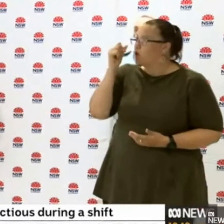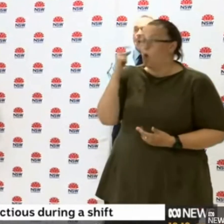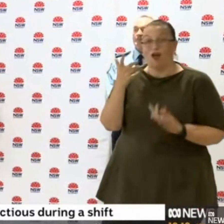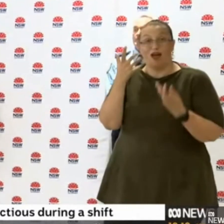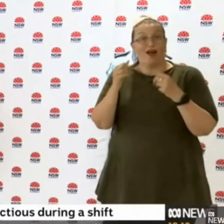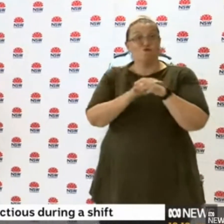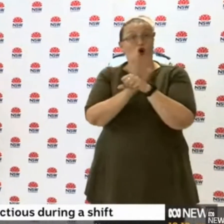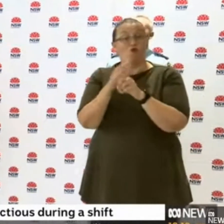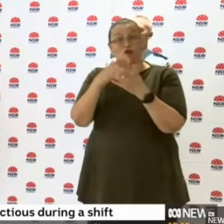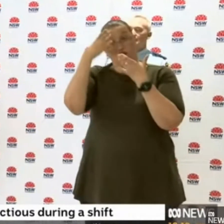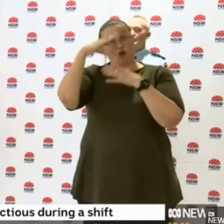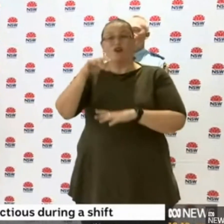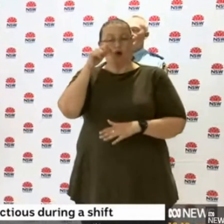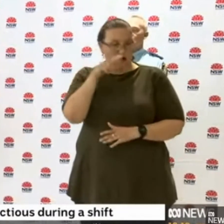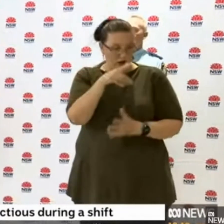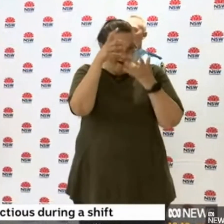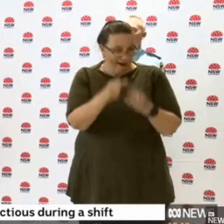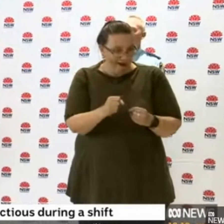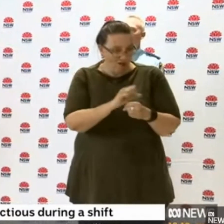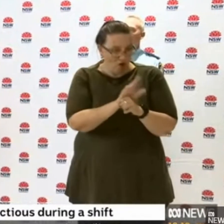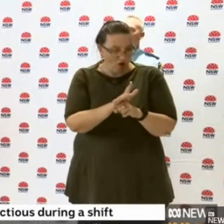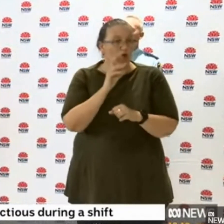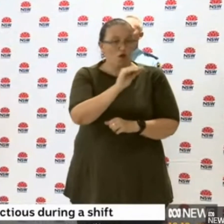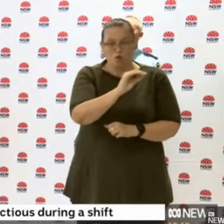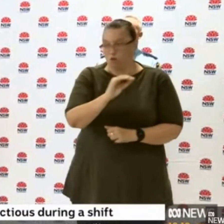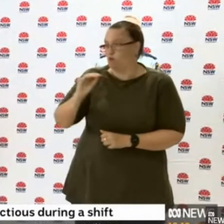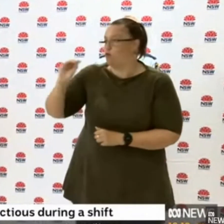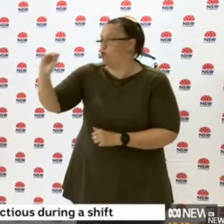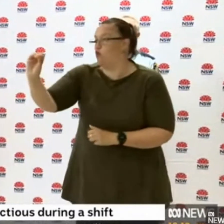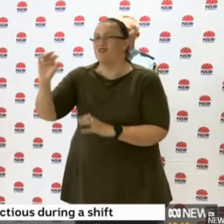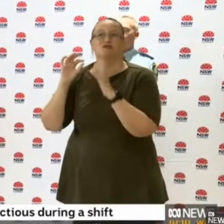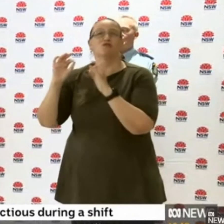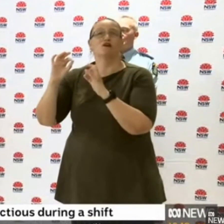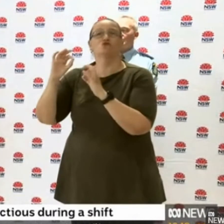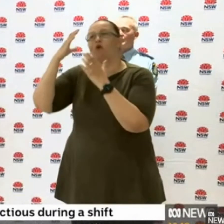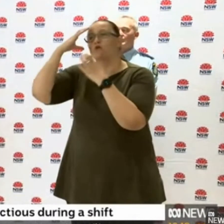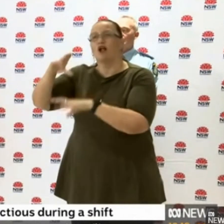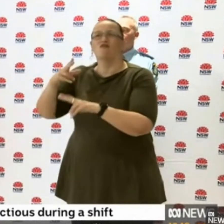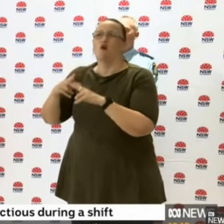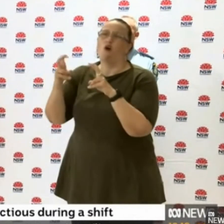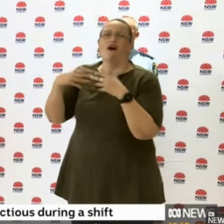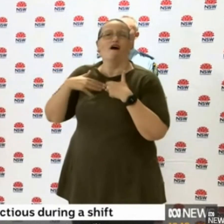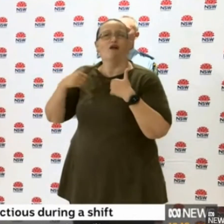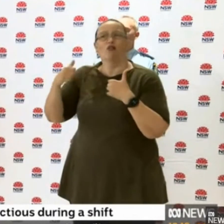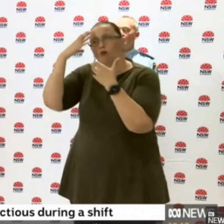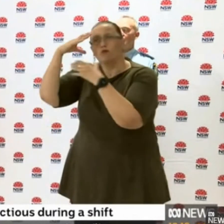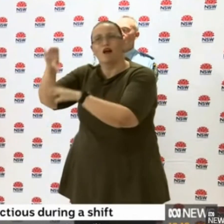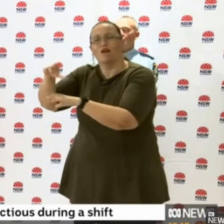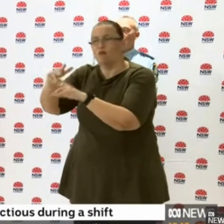we usually have very clear windows when people will have been infectious in our hotel, police-run hotel